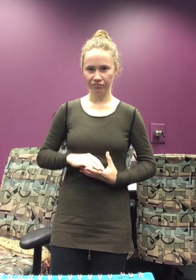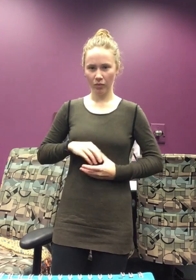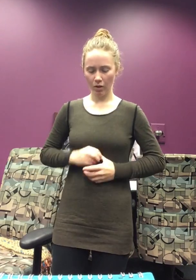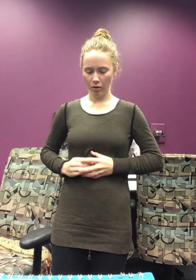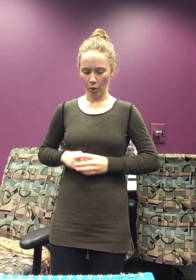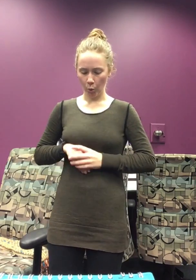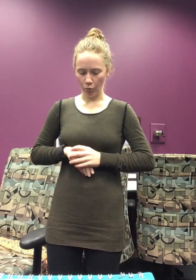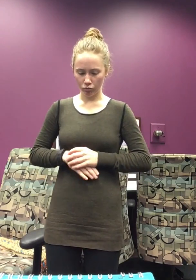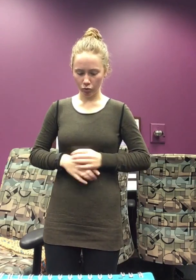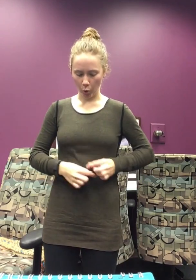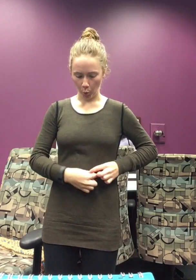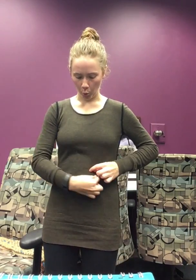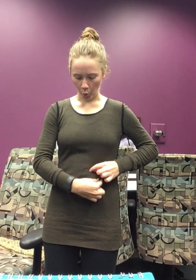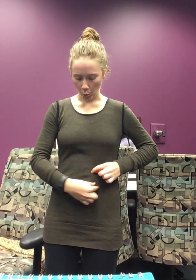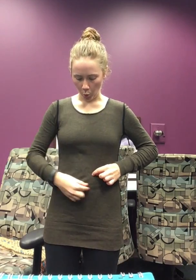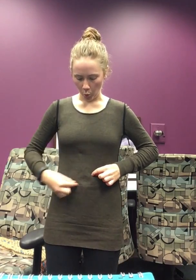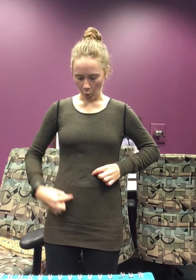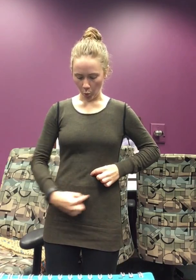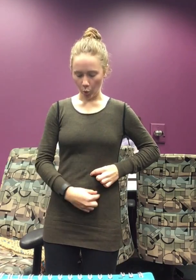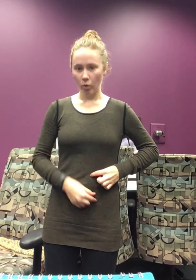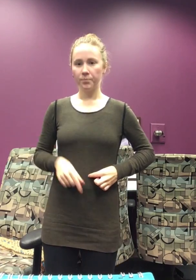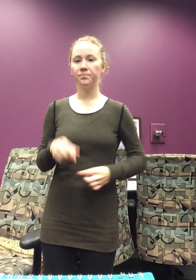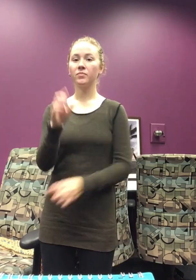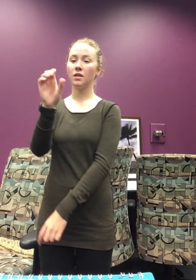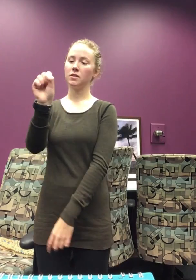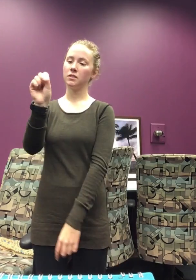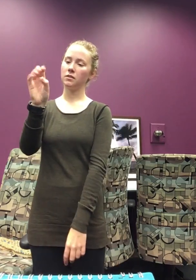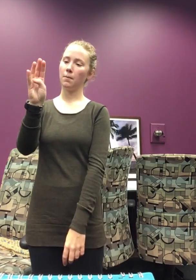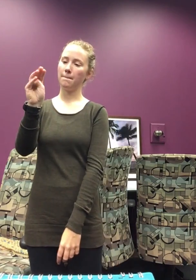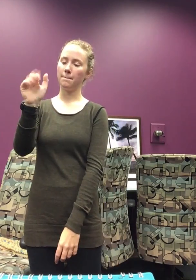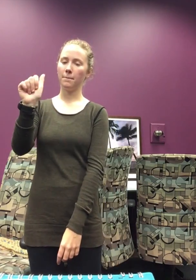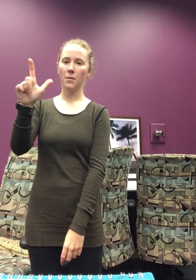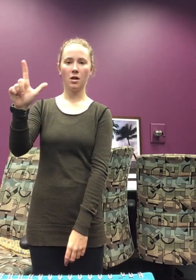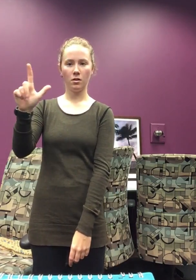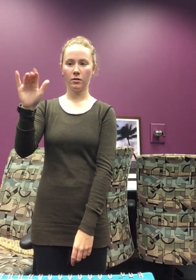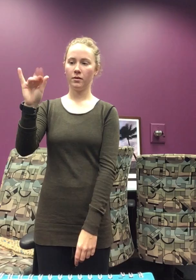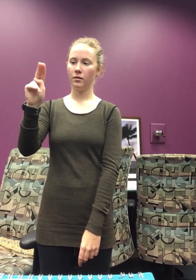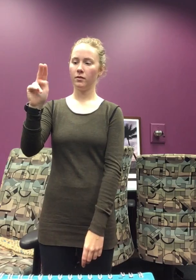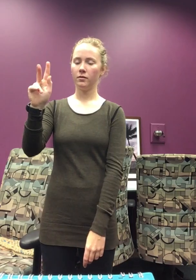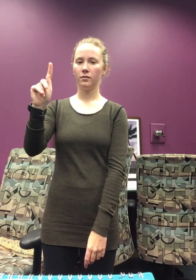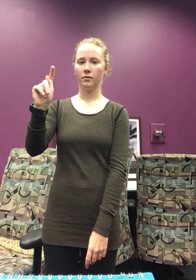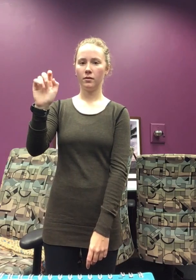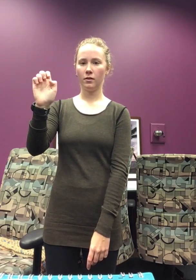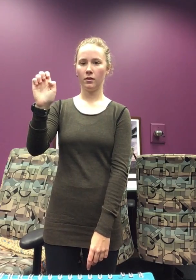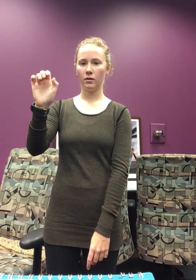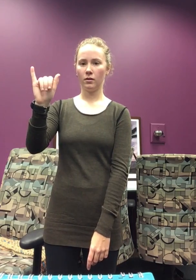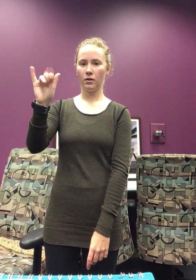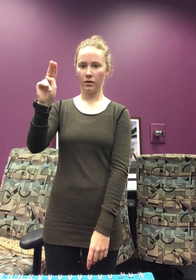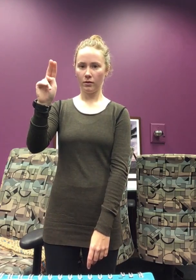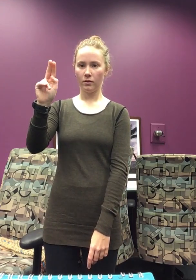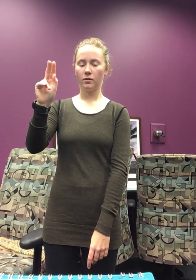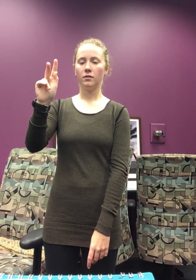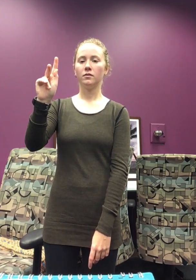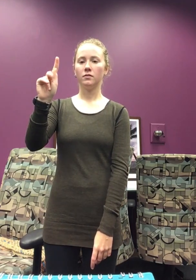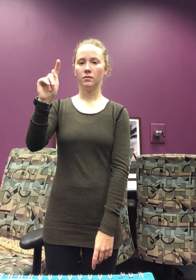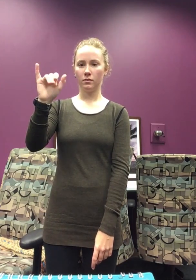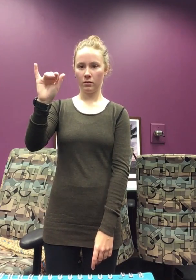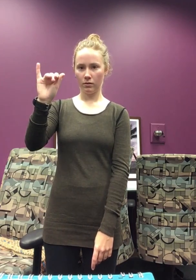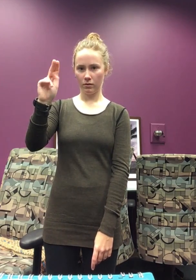intestines, actually the small intestines, do the most work of any other part of your organs in the digestive system.